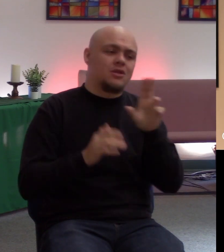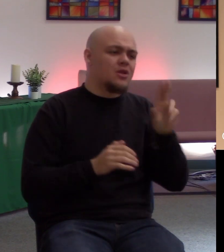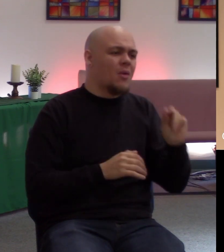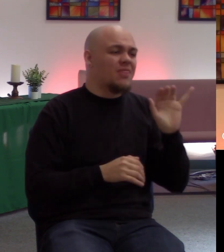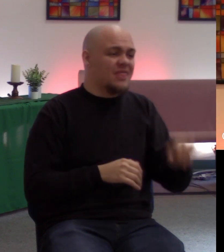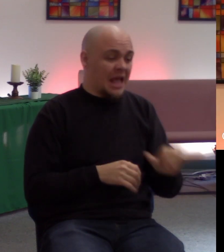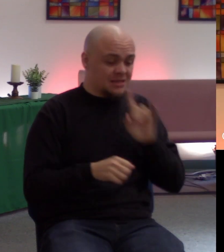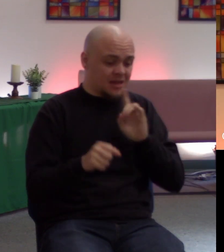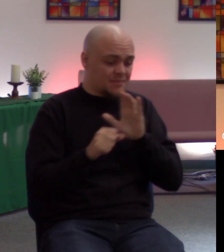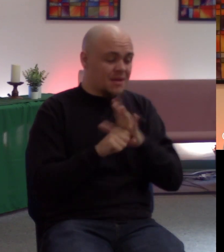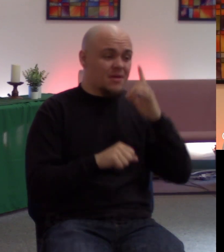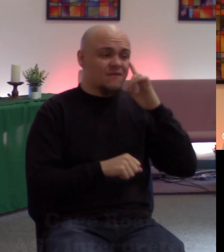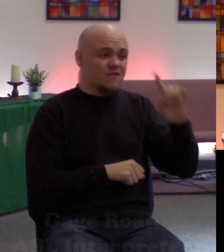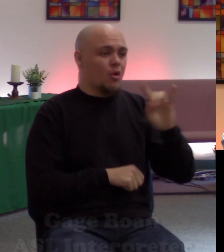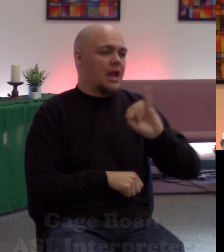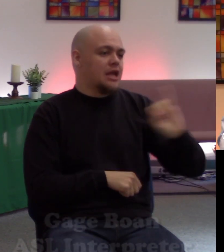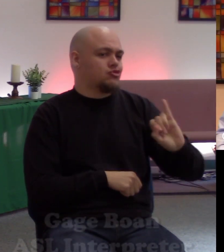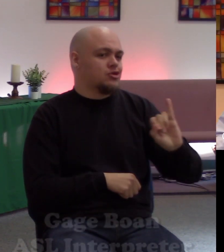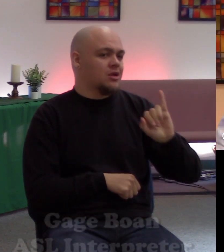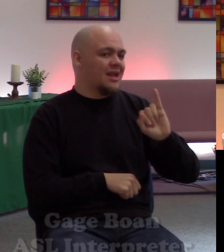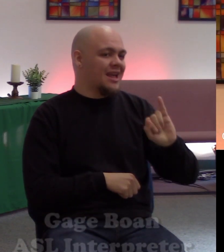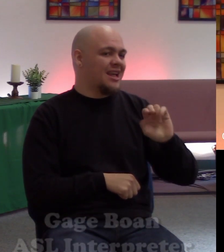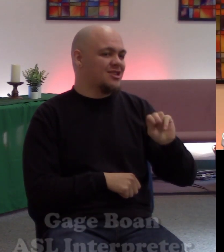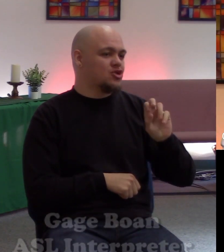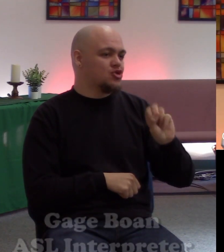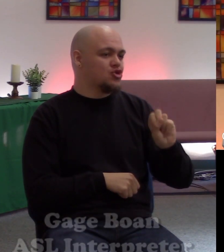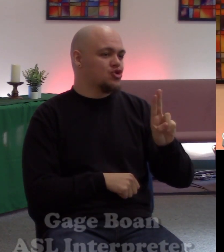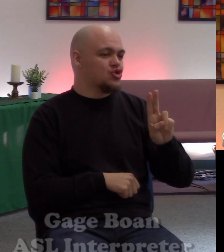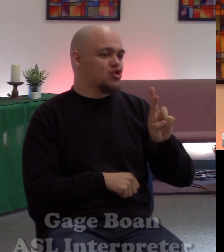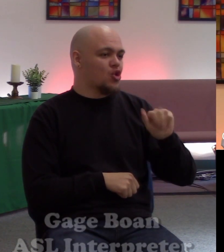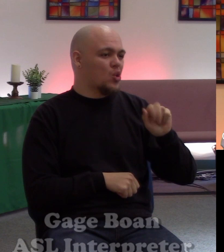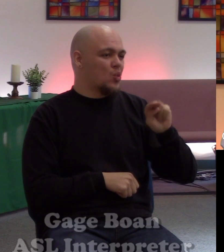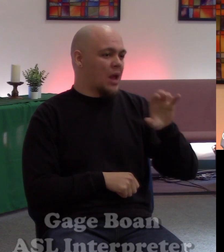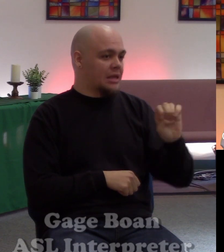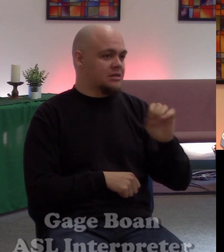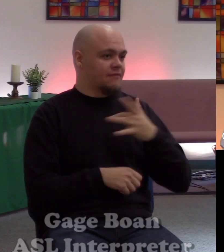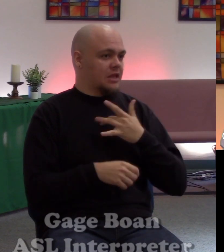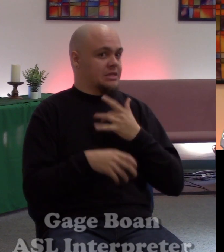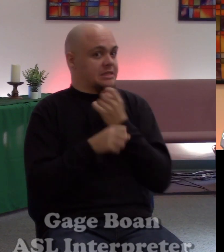That's not a commitment to Jesus, that's a commitment to an insurance policy.